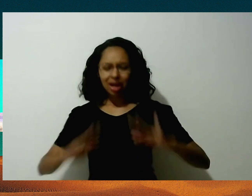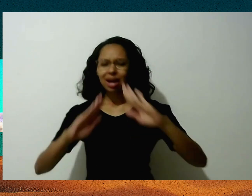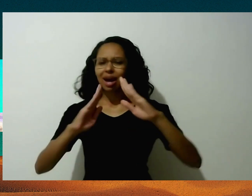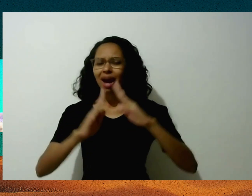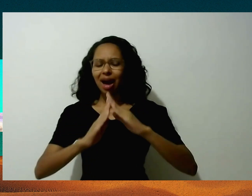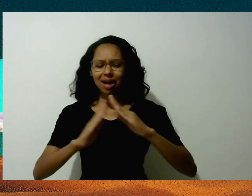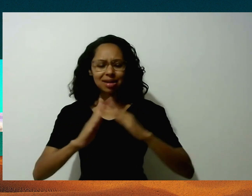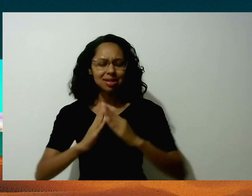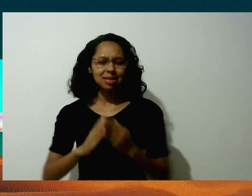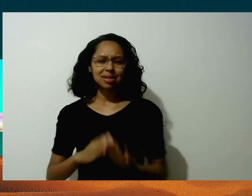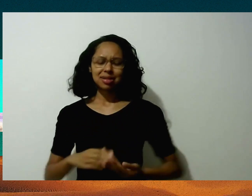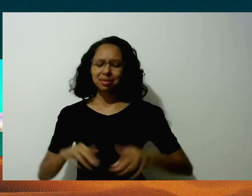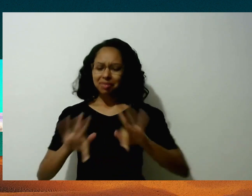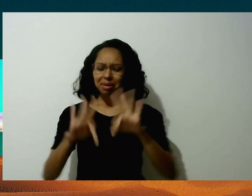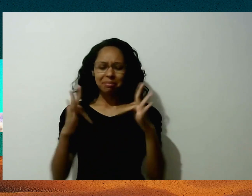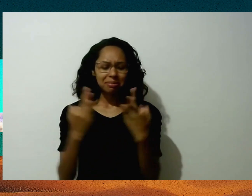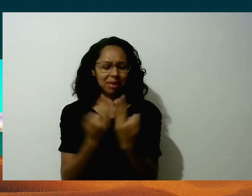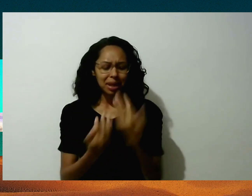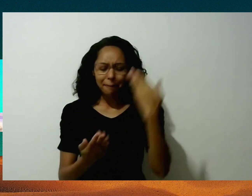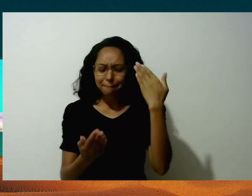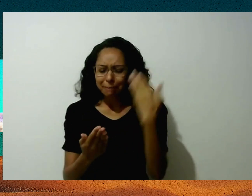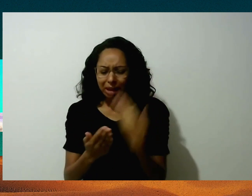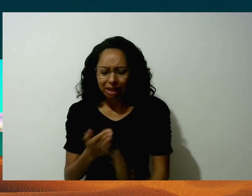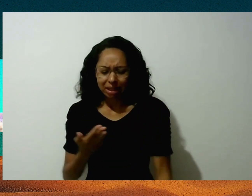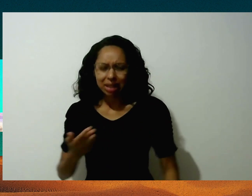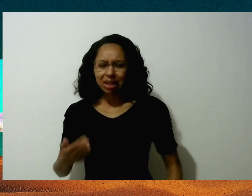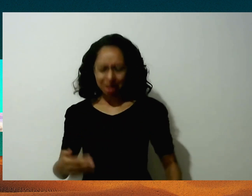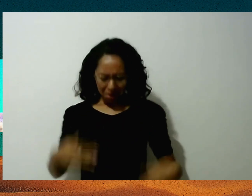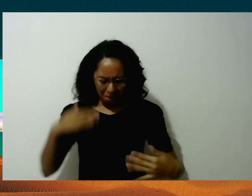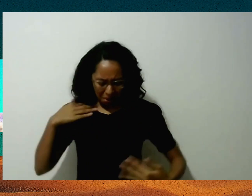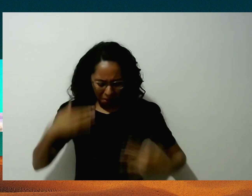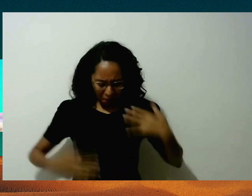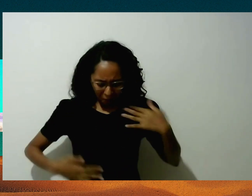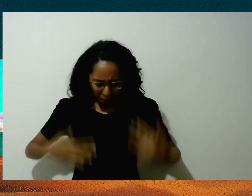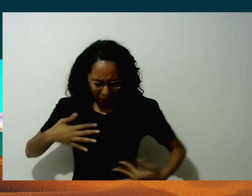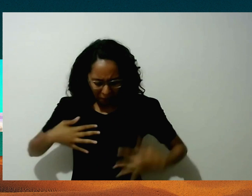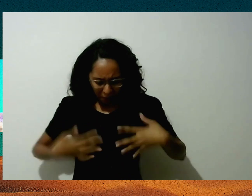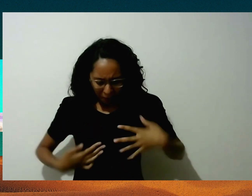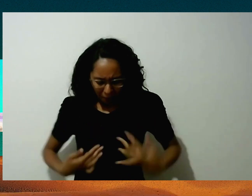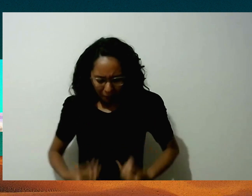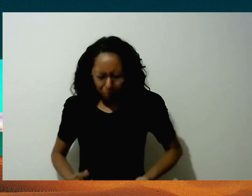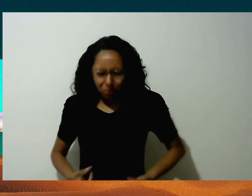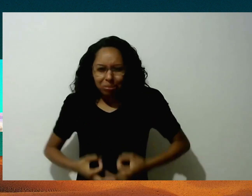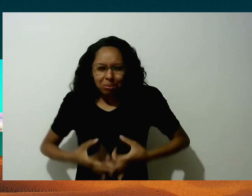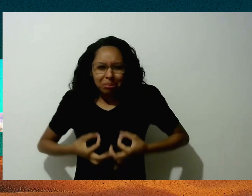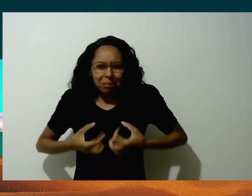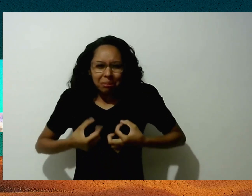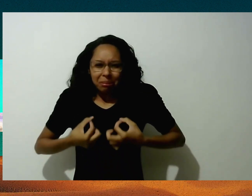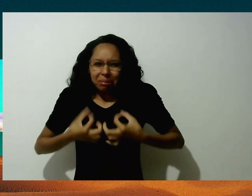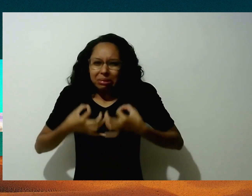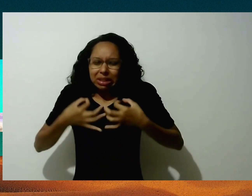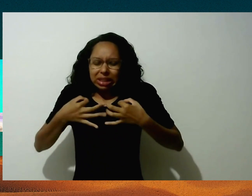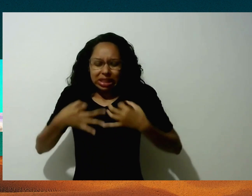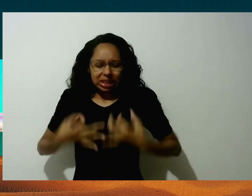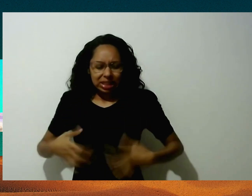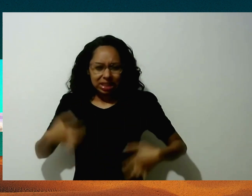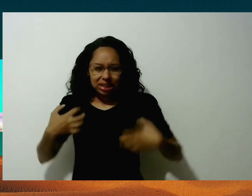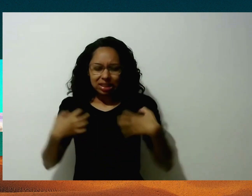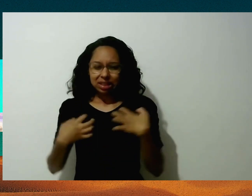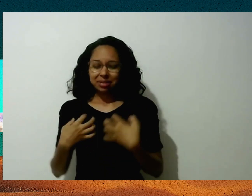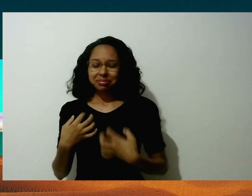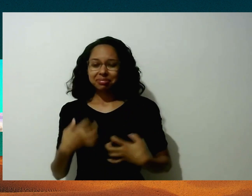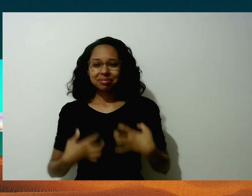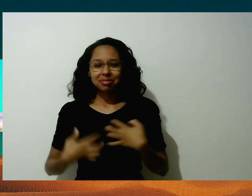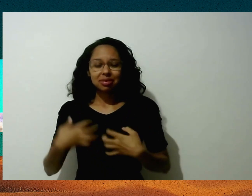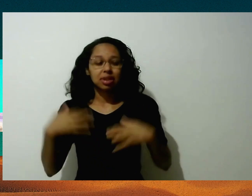de úlceras. and his whole body wounded. E como se não bastasse, Deus ainda manda os